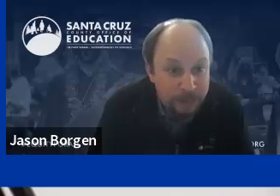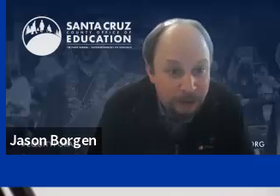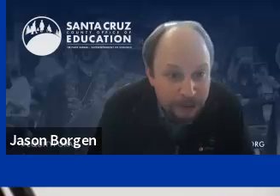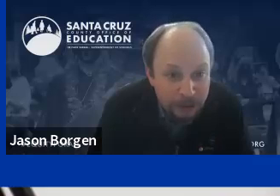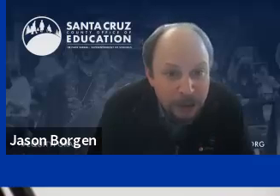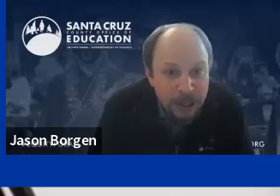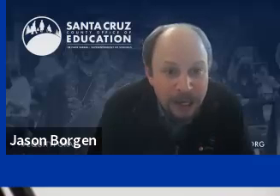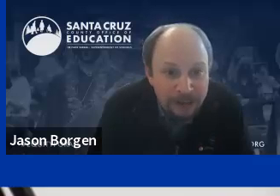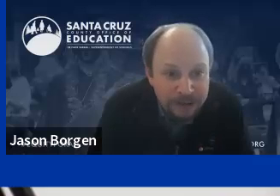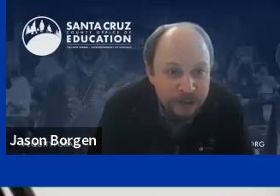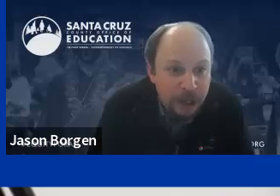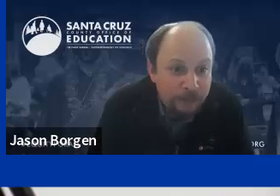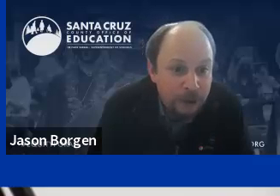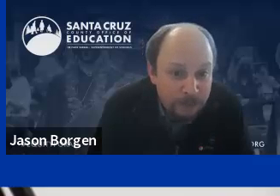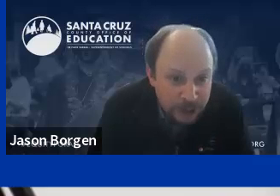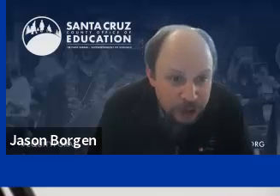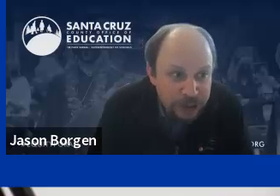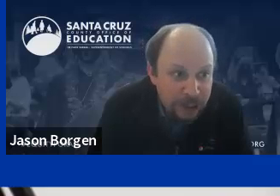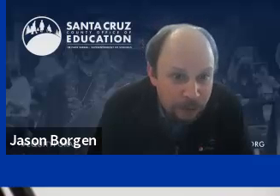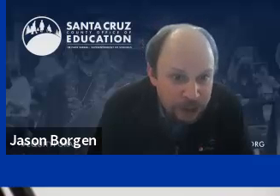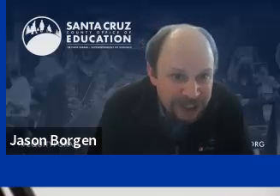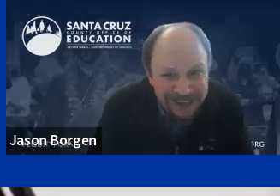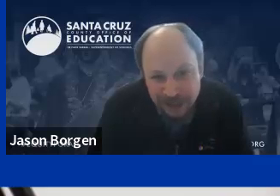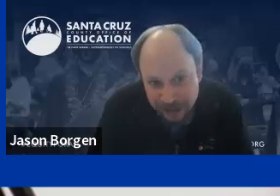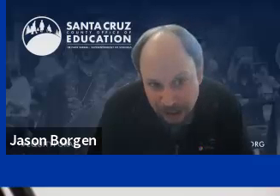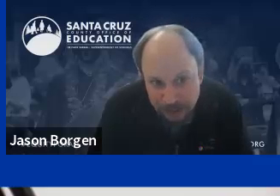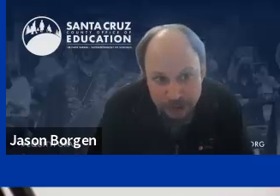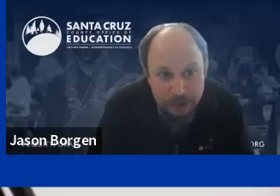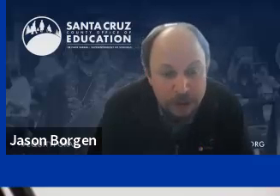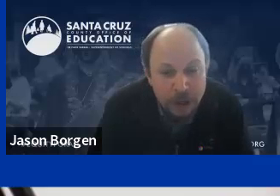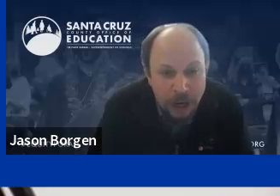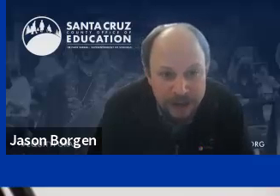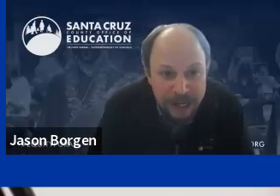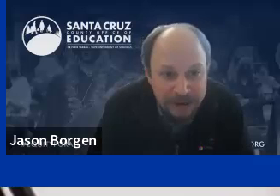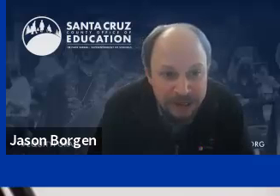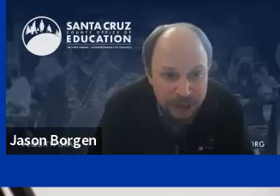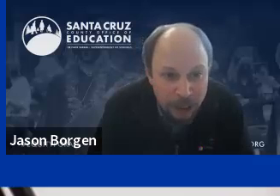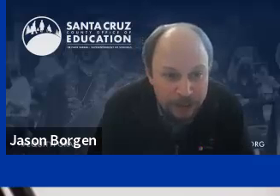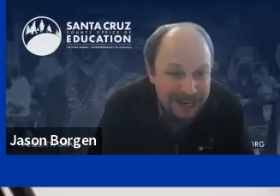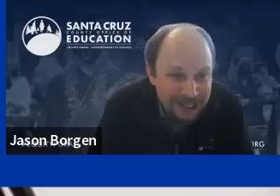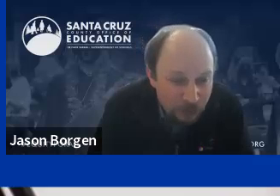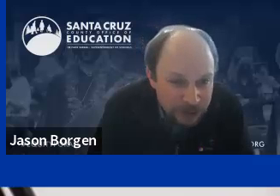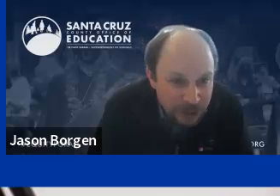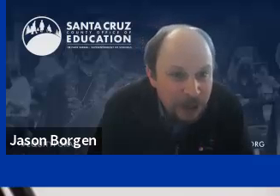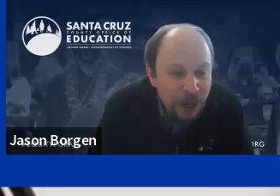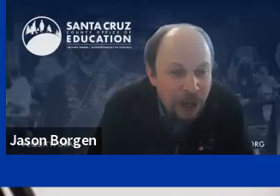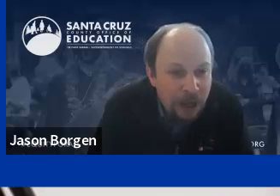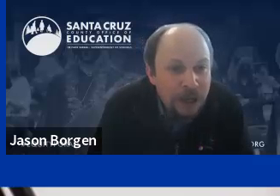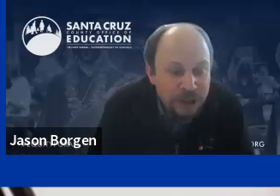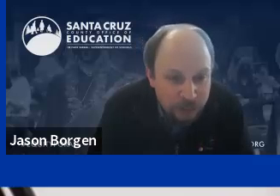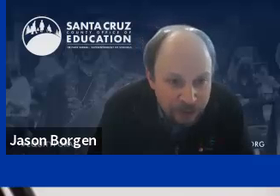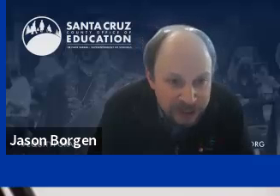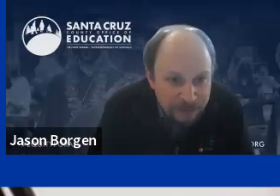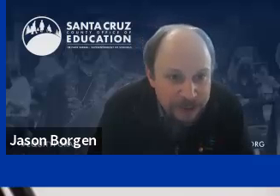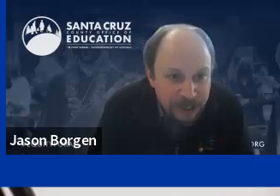doing it in parallel. And having those conversations and collaborations cannot just stop this year. I think having Digital Equity Task Force